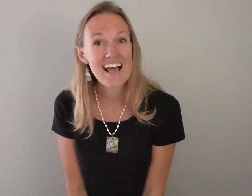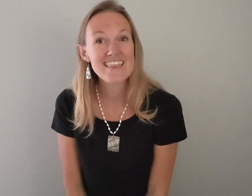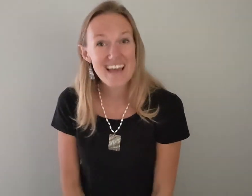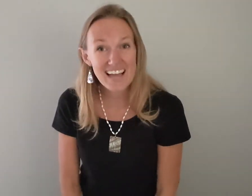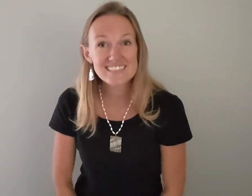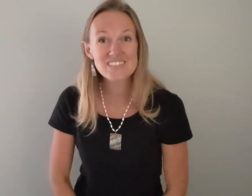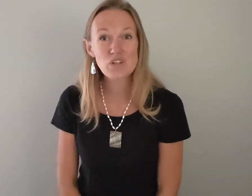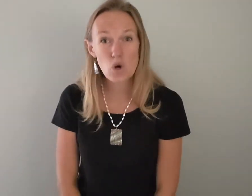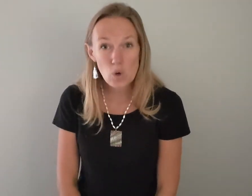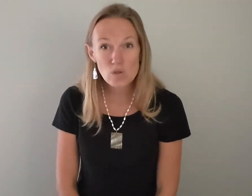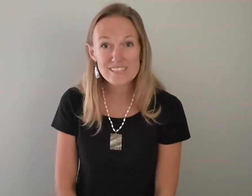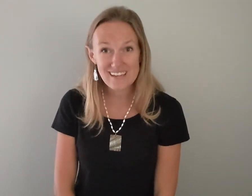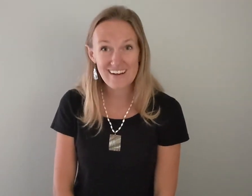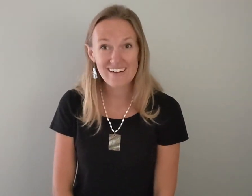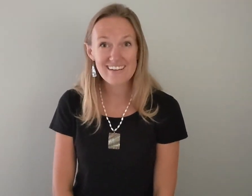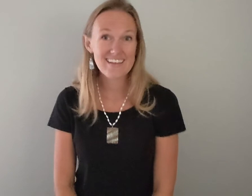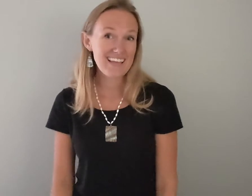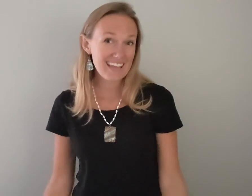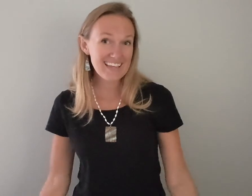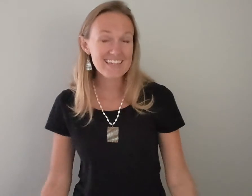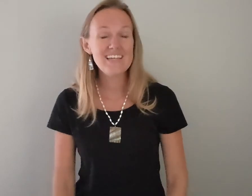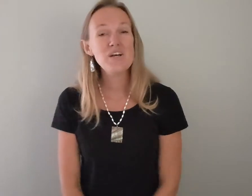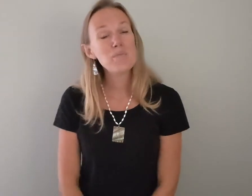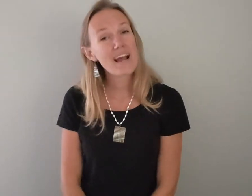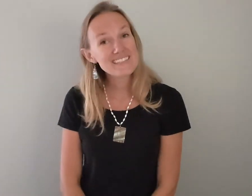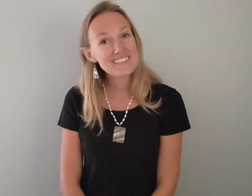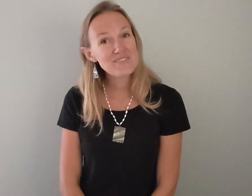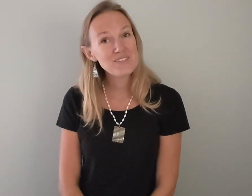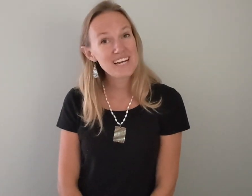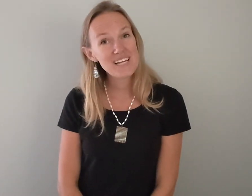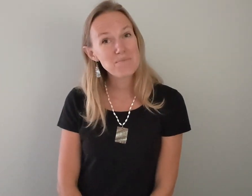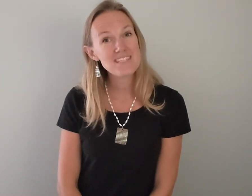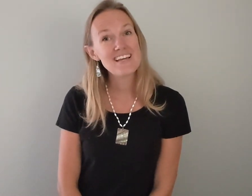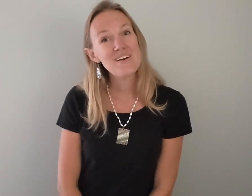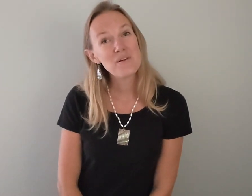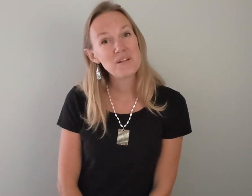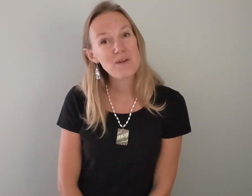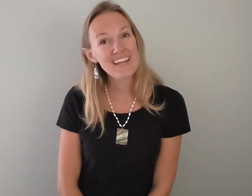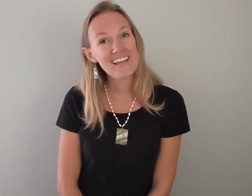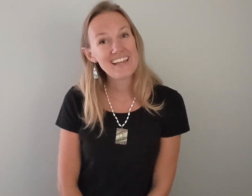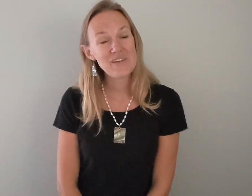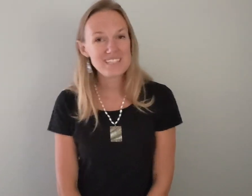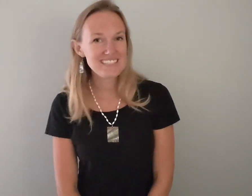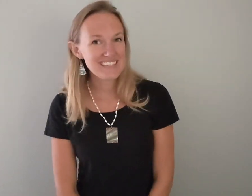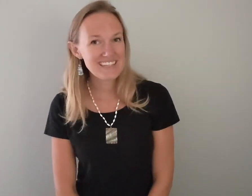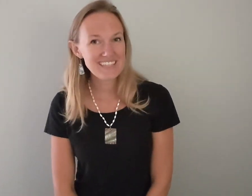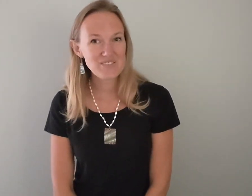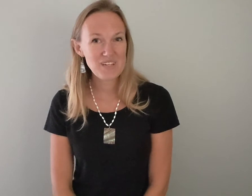And that's the whole song. Okay? Practice it a few times. when you're ready. I can't wait to see you at the next video